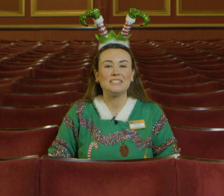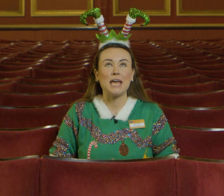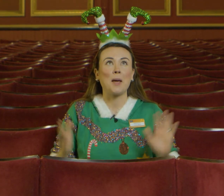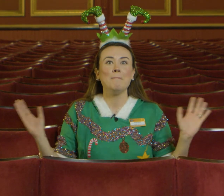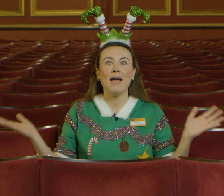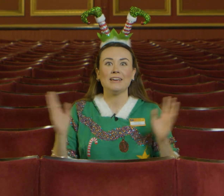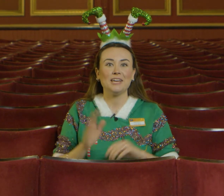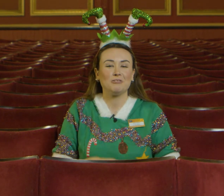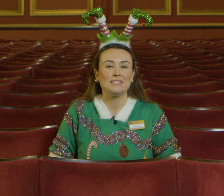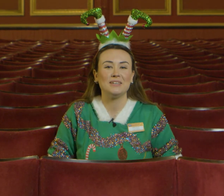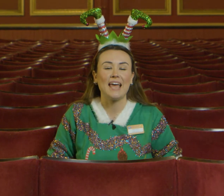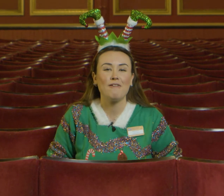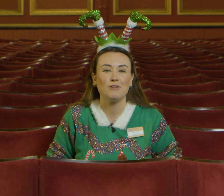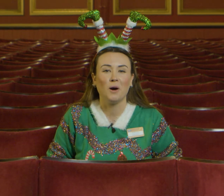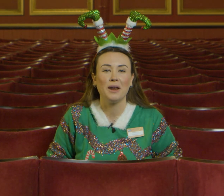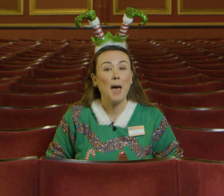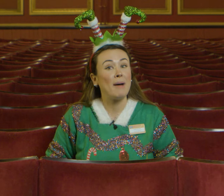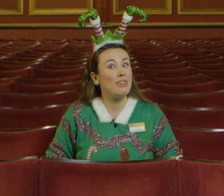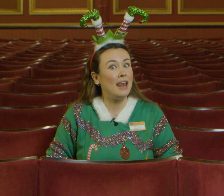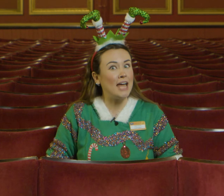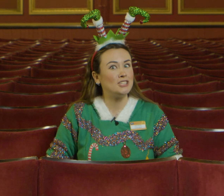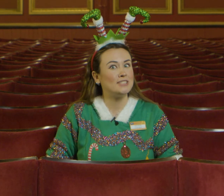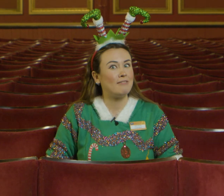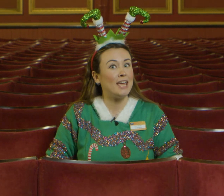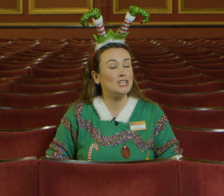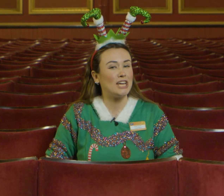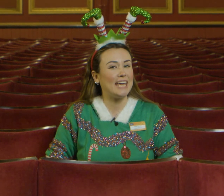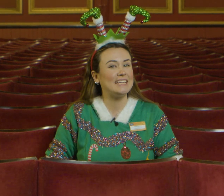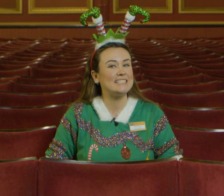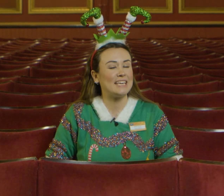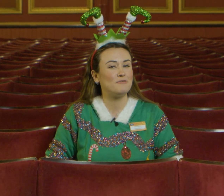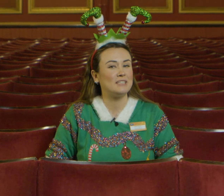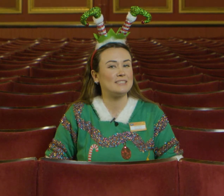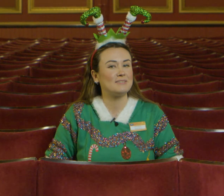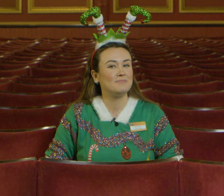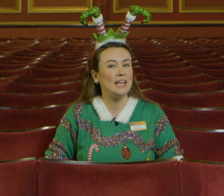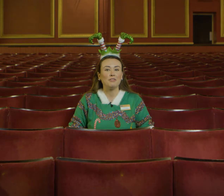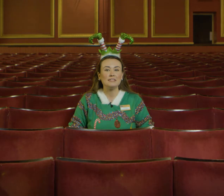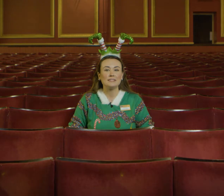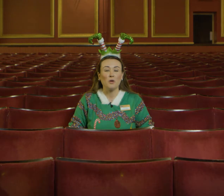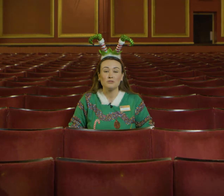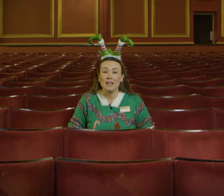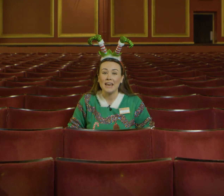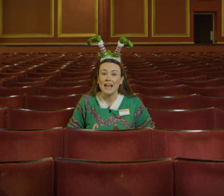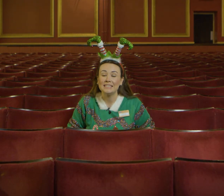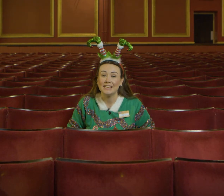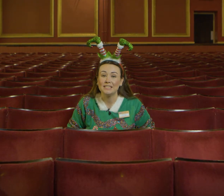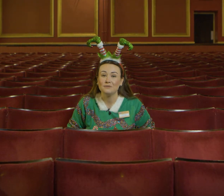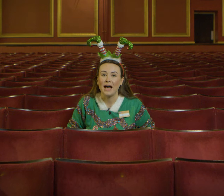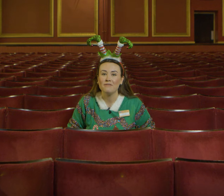sing Merry Christmas Everyone by the legendary Shakin' Stevens. Now this song was written in 1985